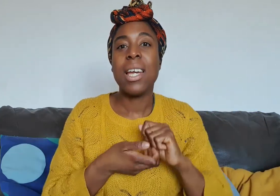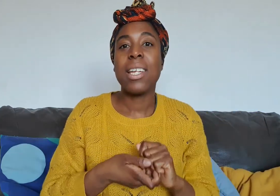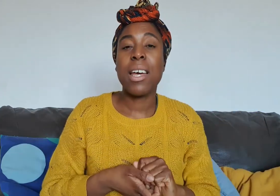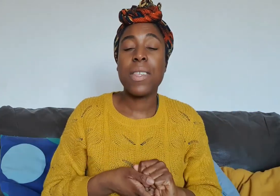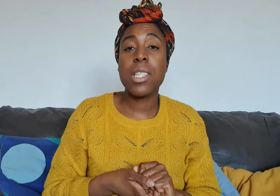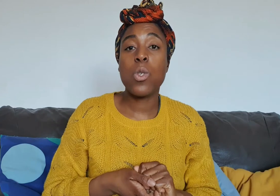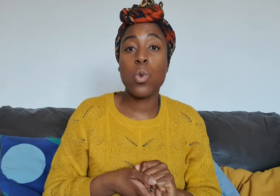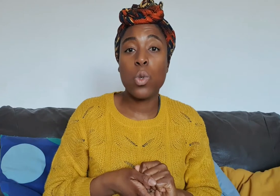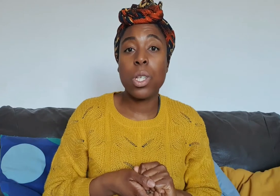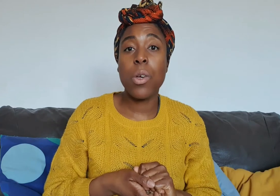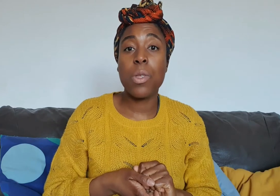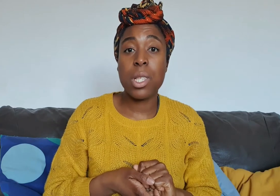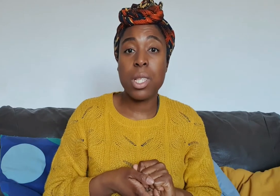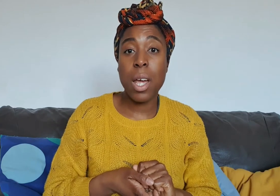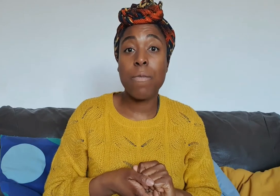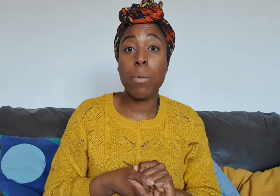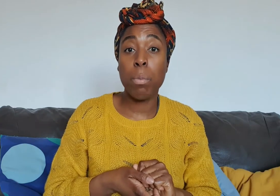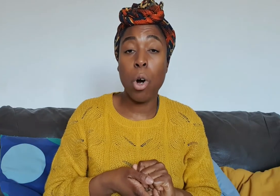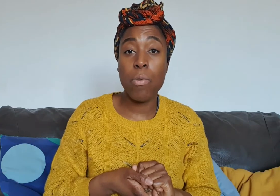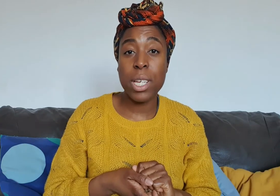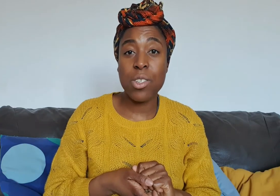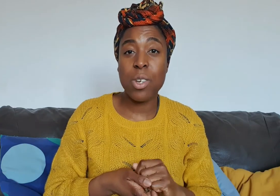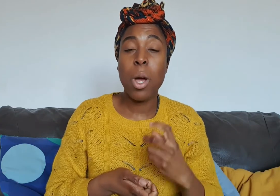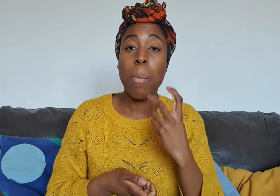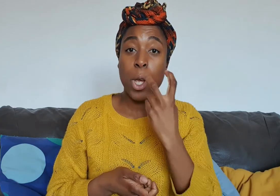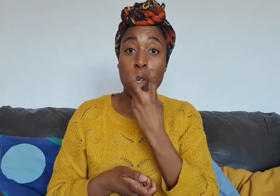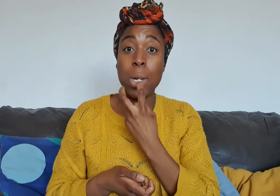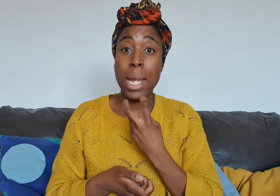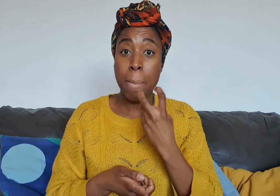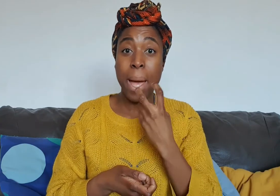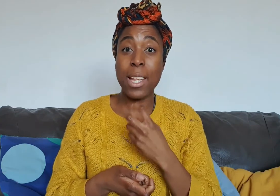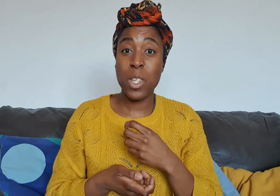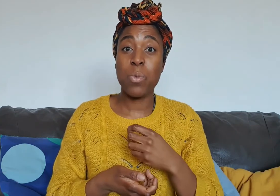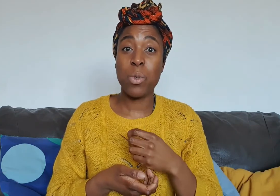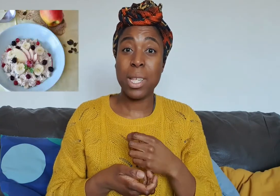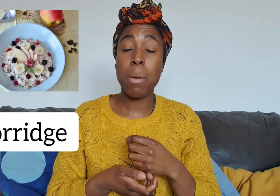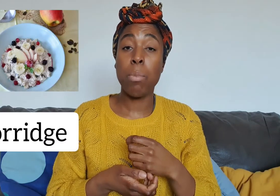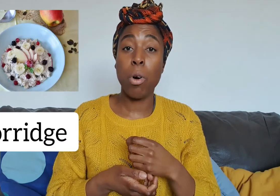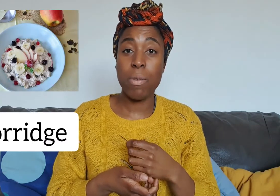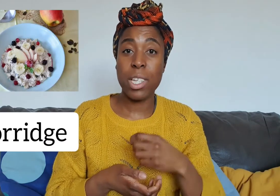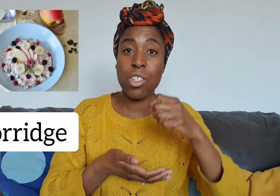Now this is also the sign for porridge, but your lip pattern will say porridge.